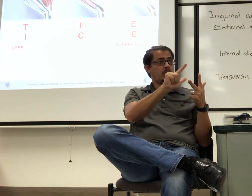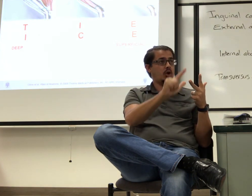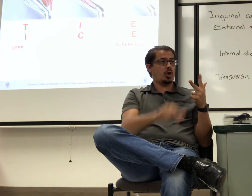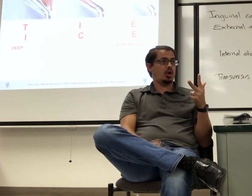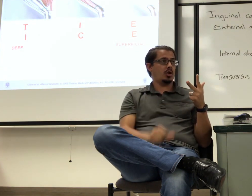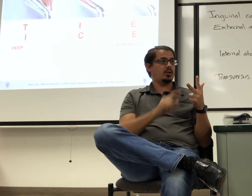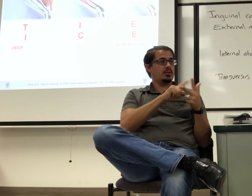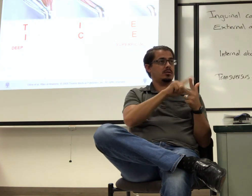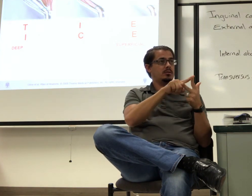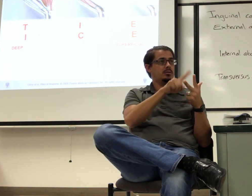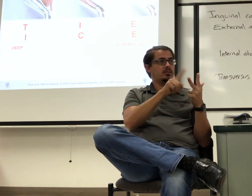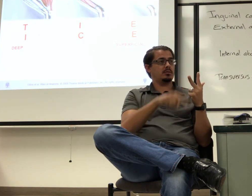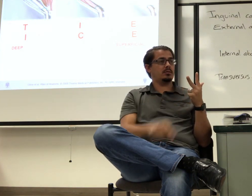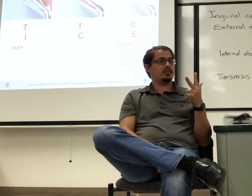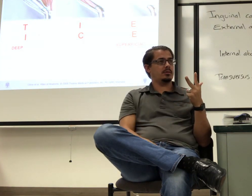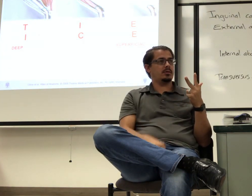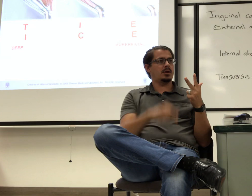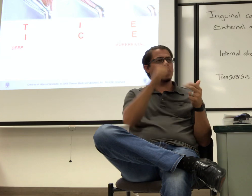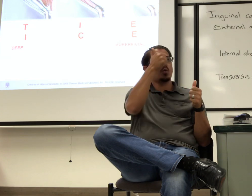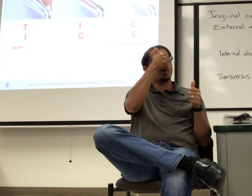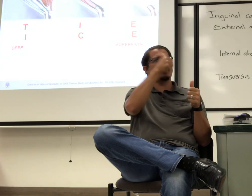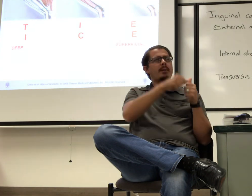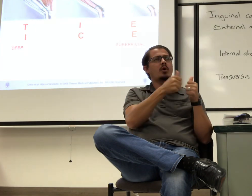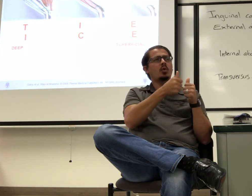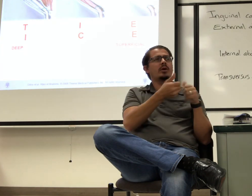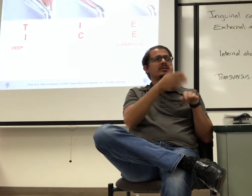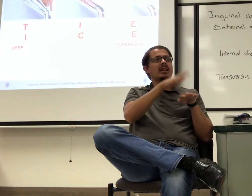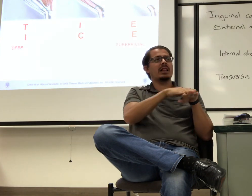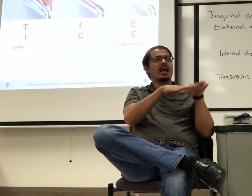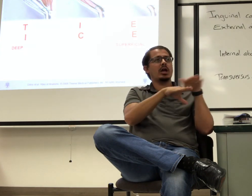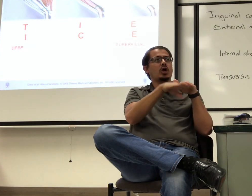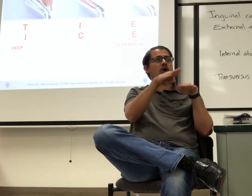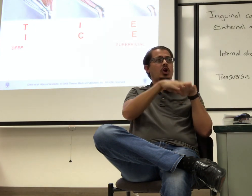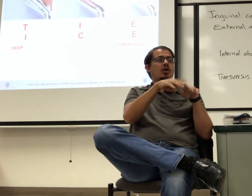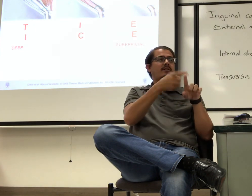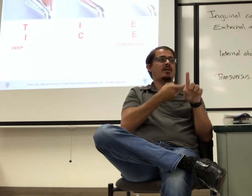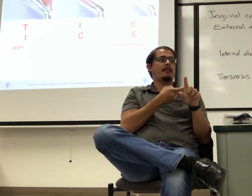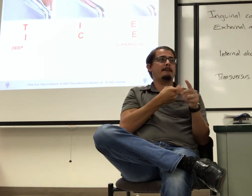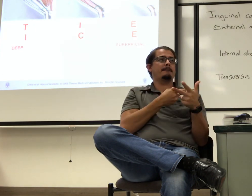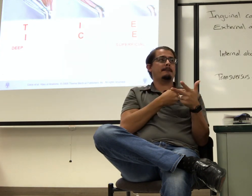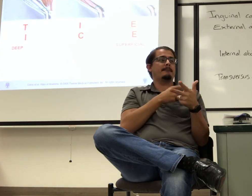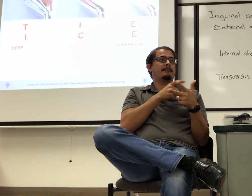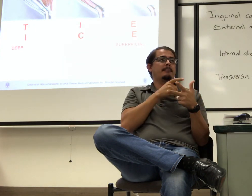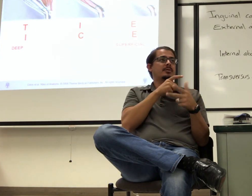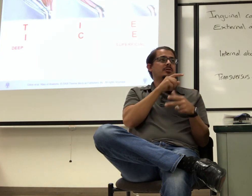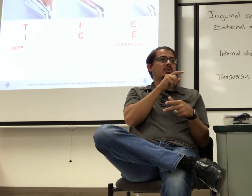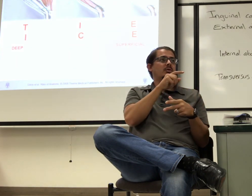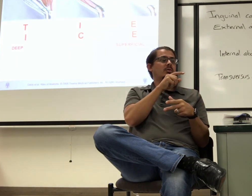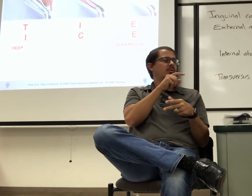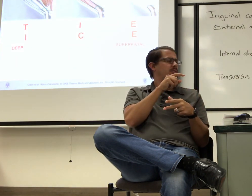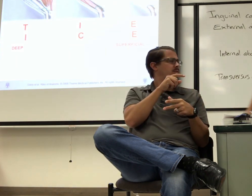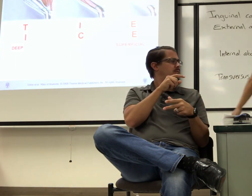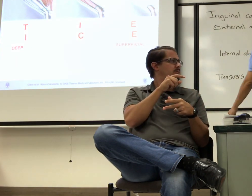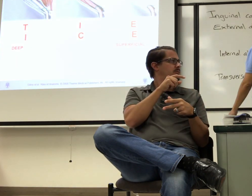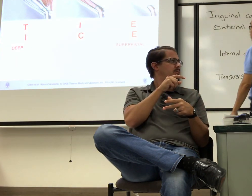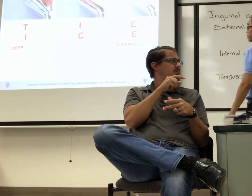fascia. And remember the layers that they're derived from. So the tie, ice, is,